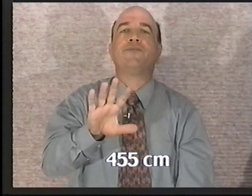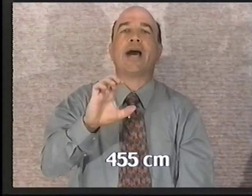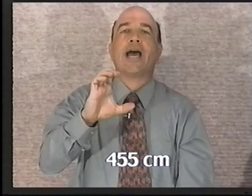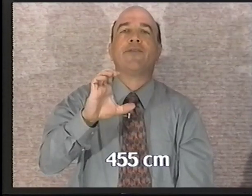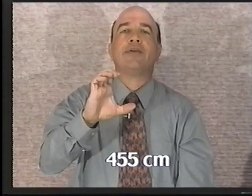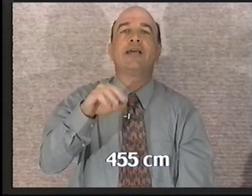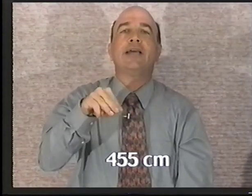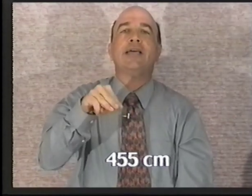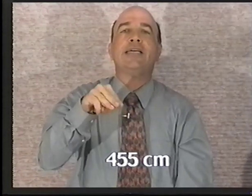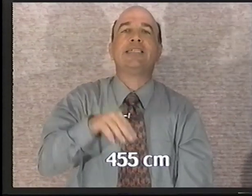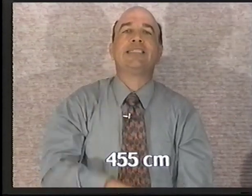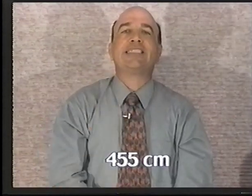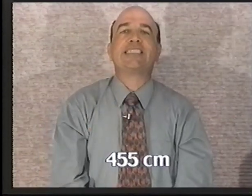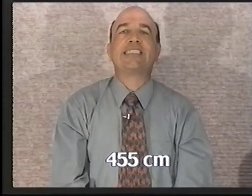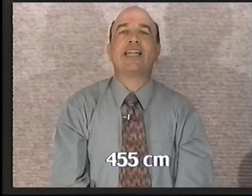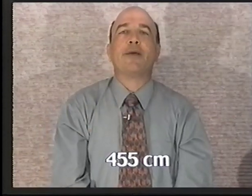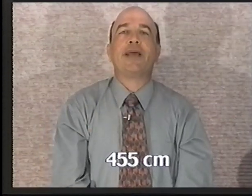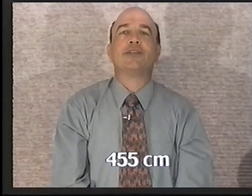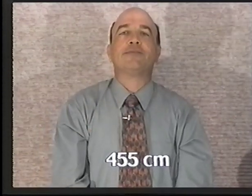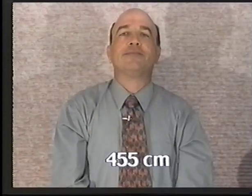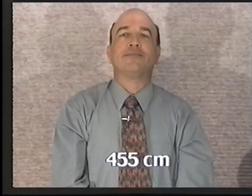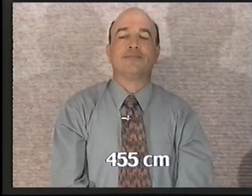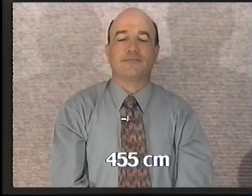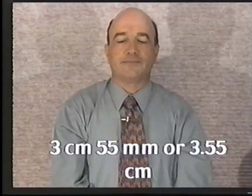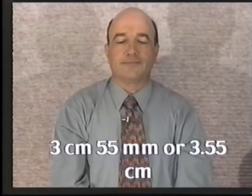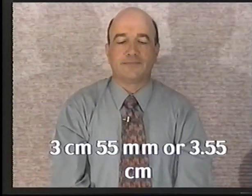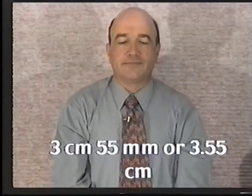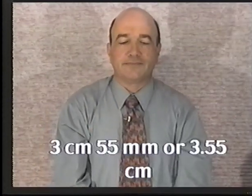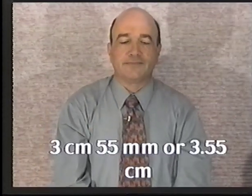455 centimeters.